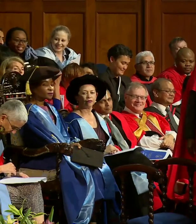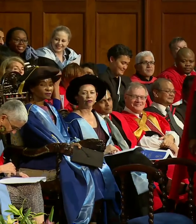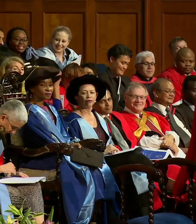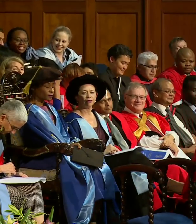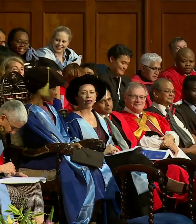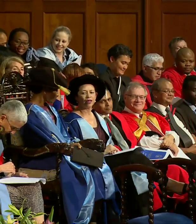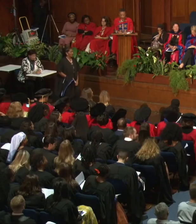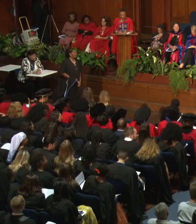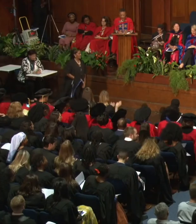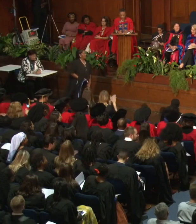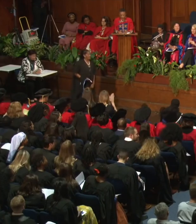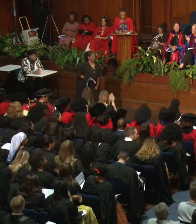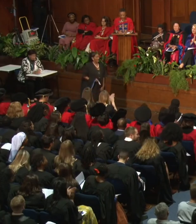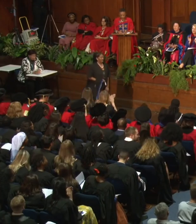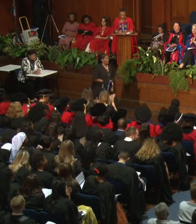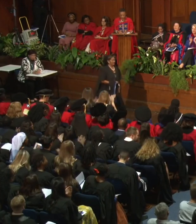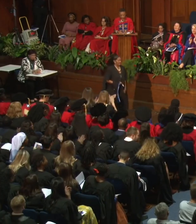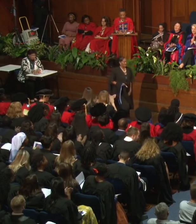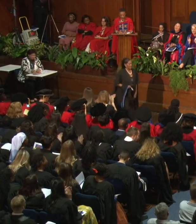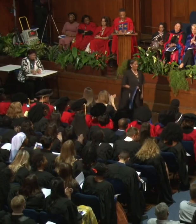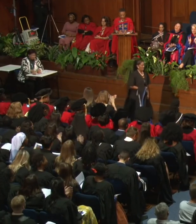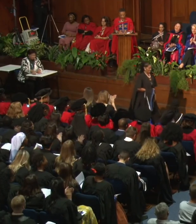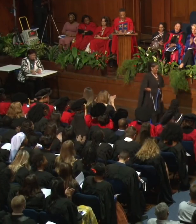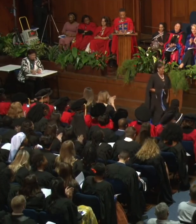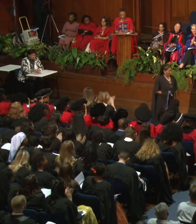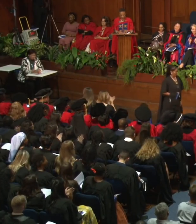Deborah Erica van der Berg.